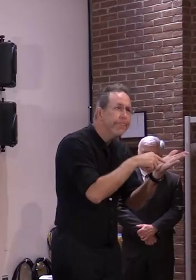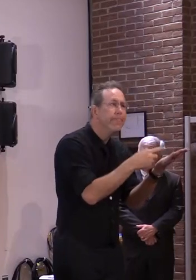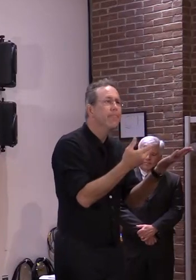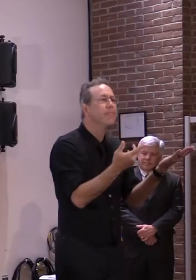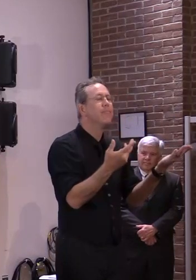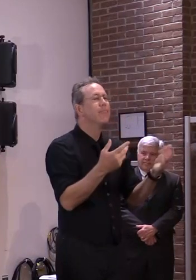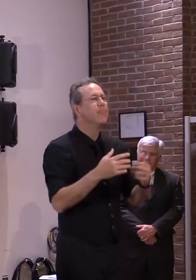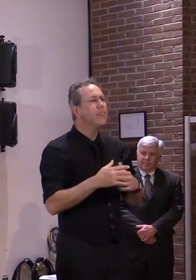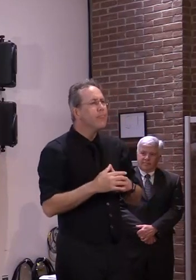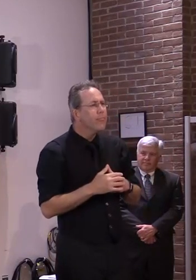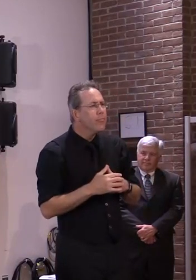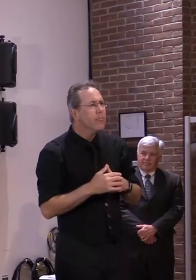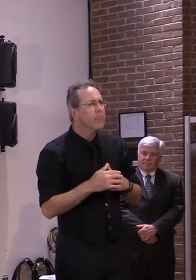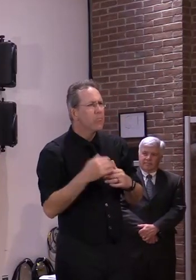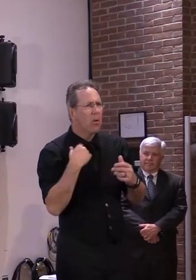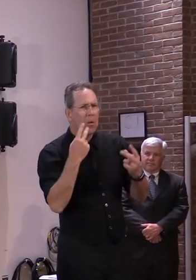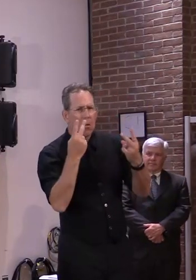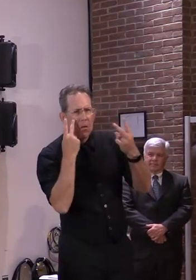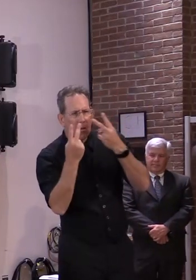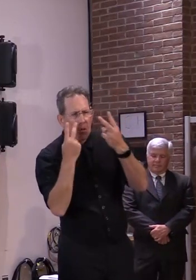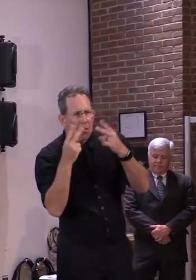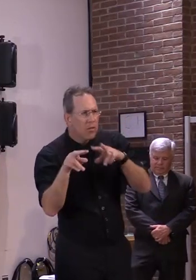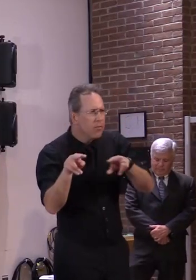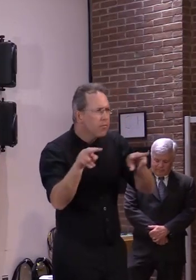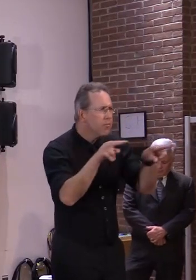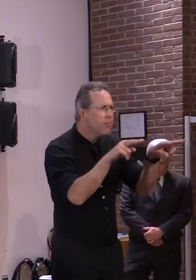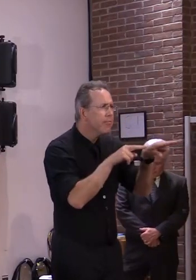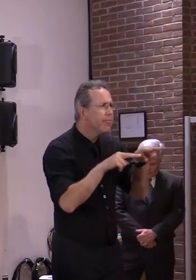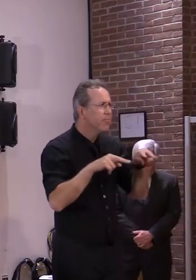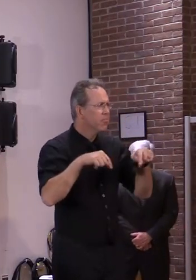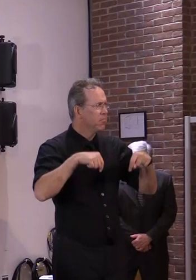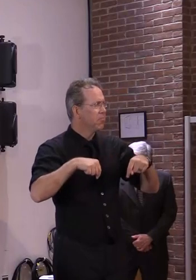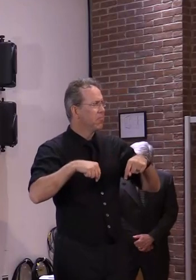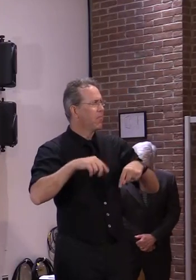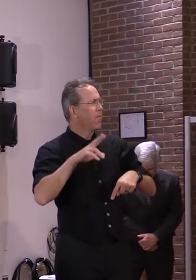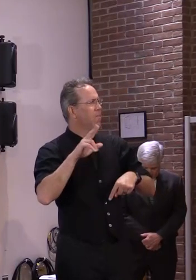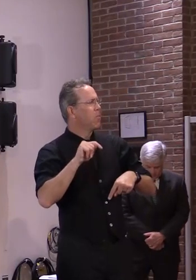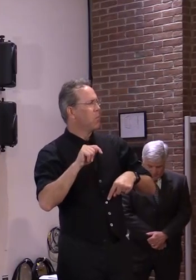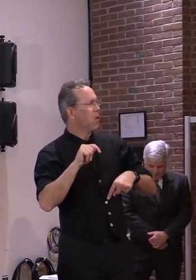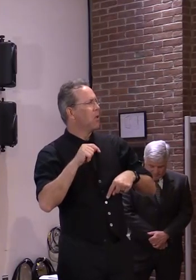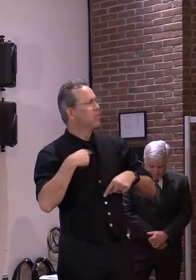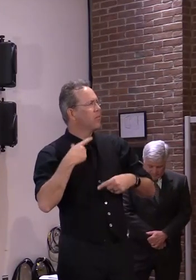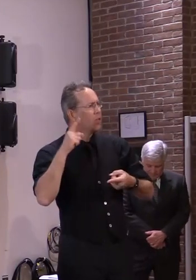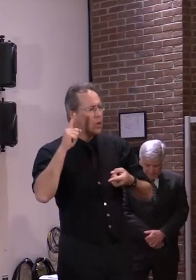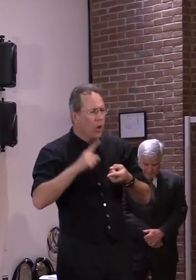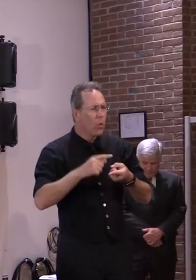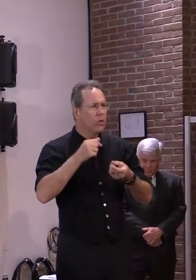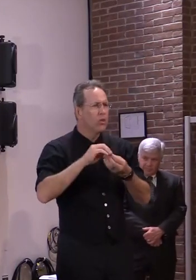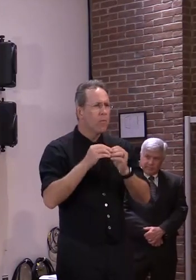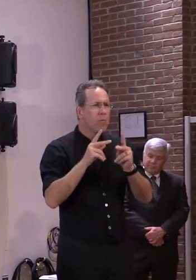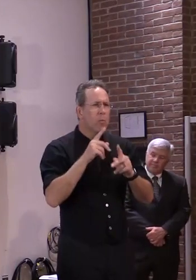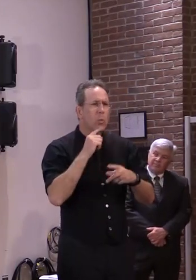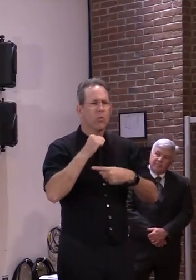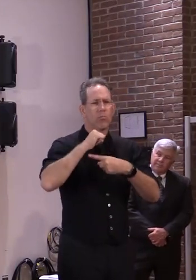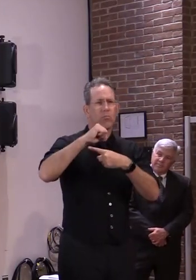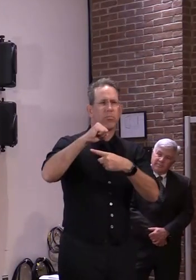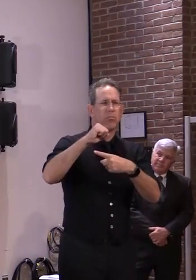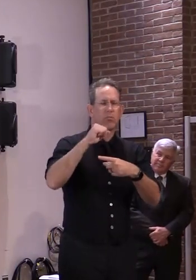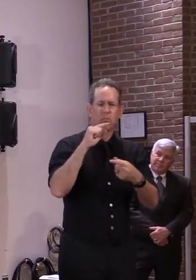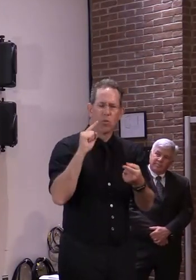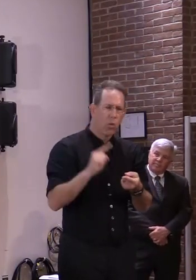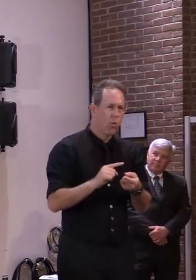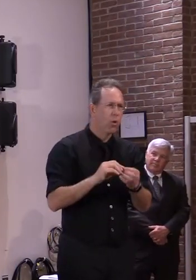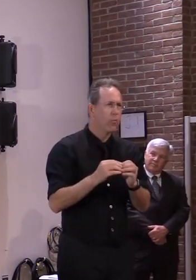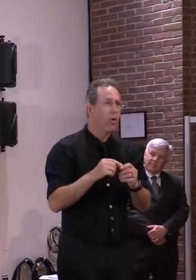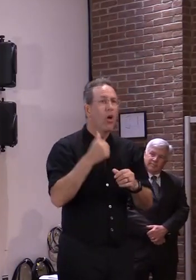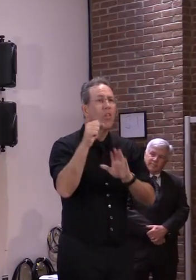Vermont, in stark comparison to many other states, does have a much lower percentage of people who would fall in the vaccine